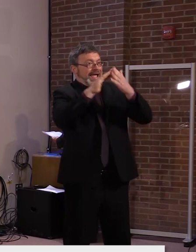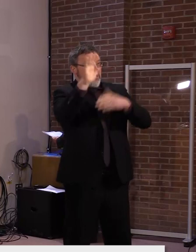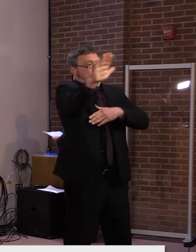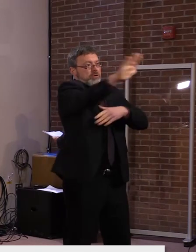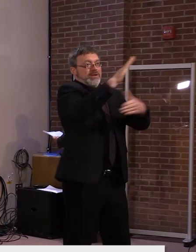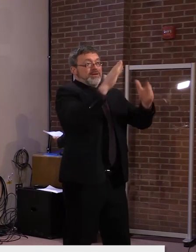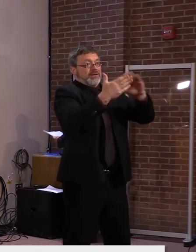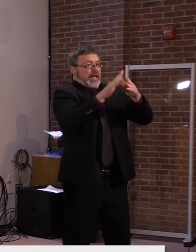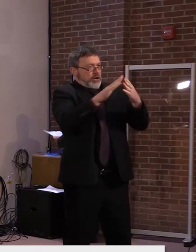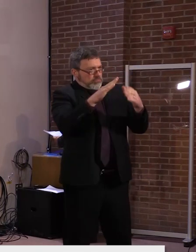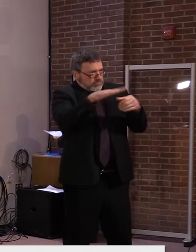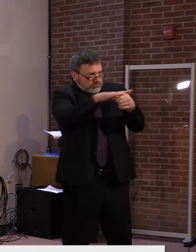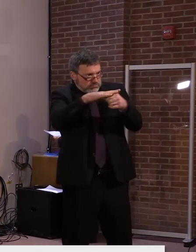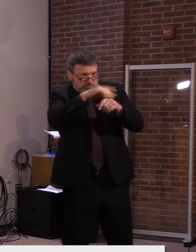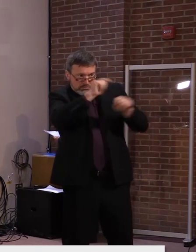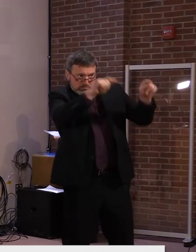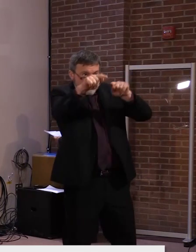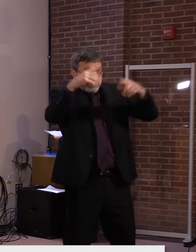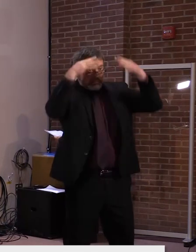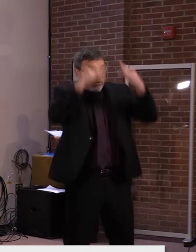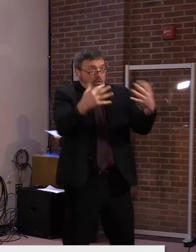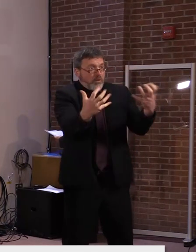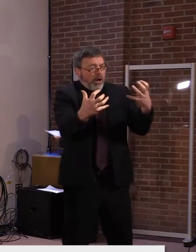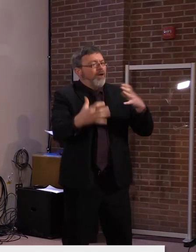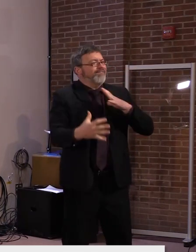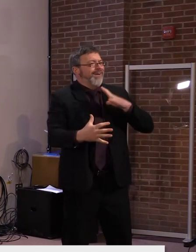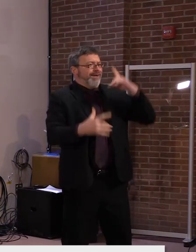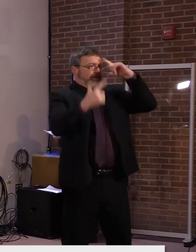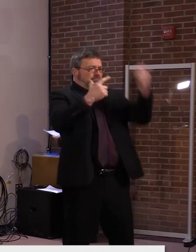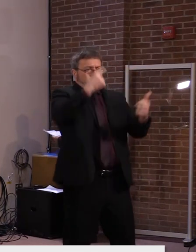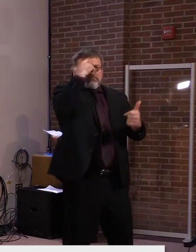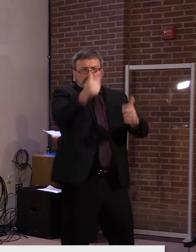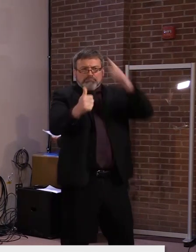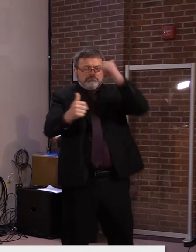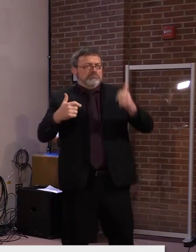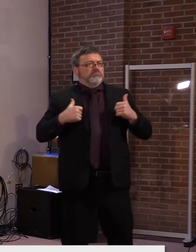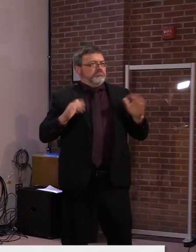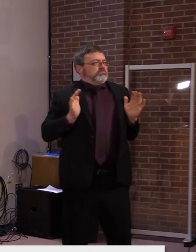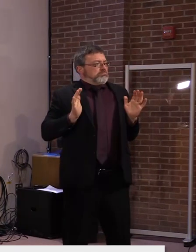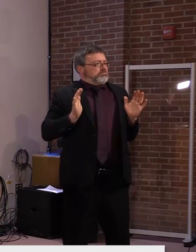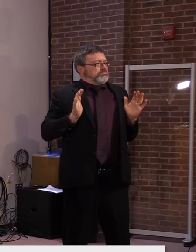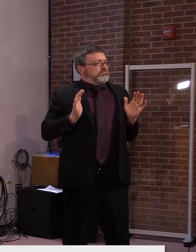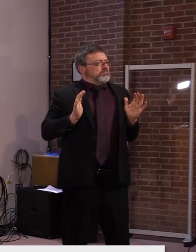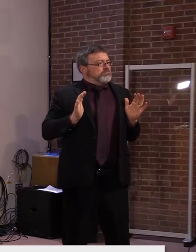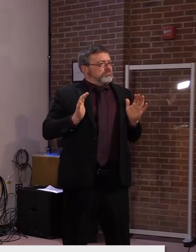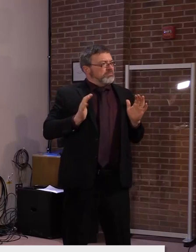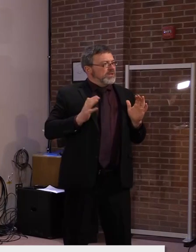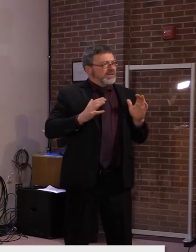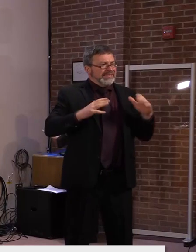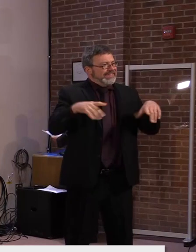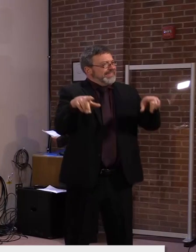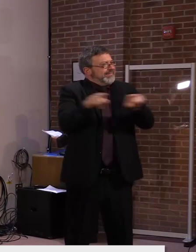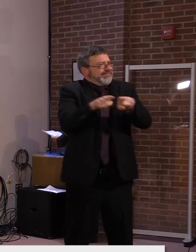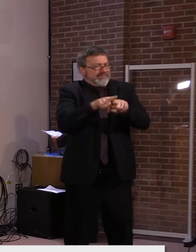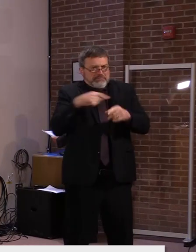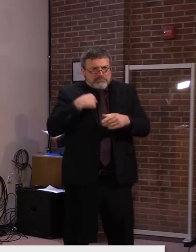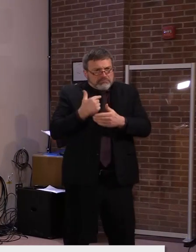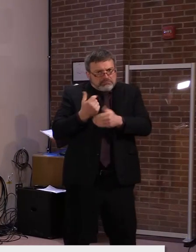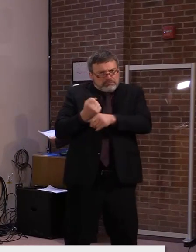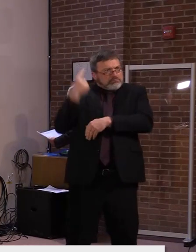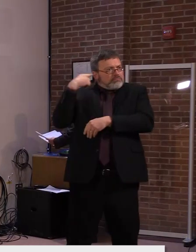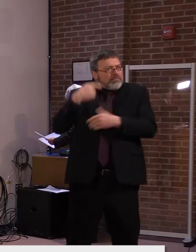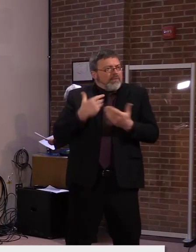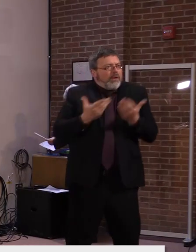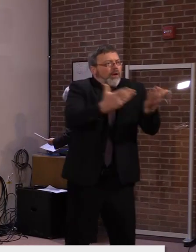a reminder, we gave municipalities the same option last year. Several took advantage without